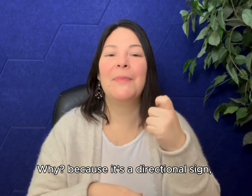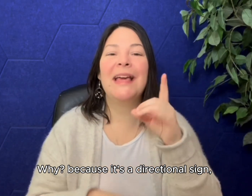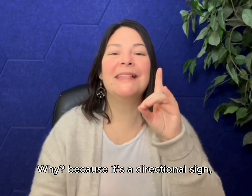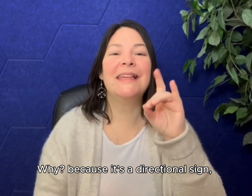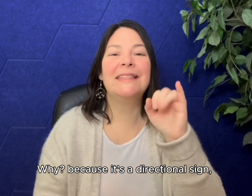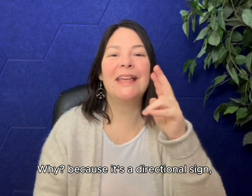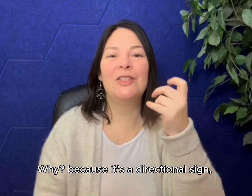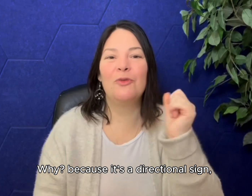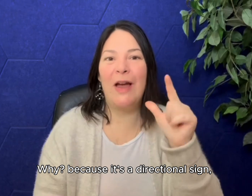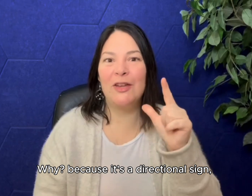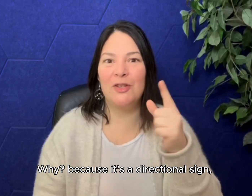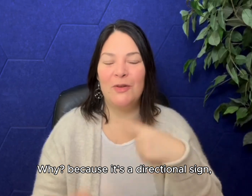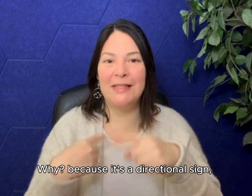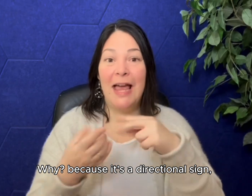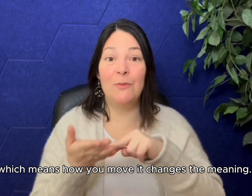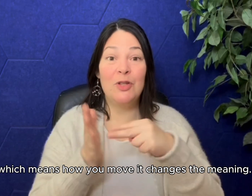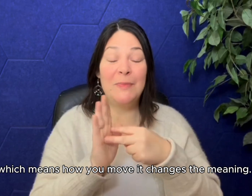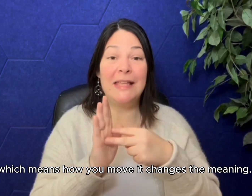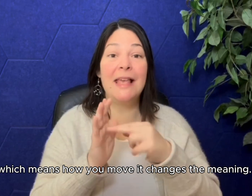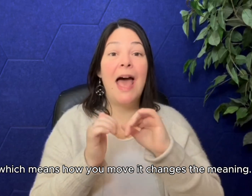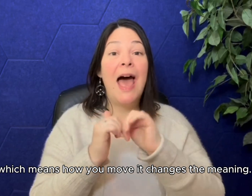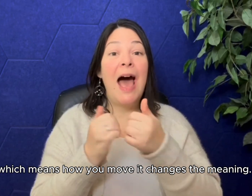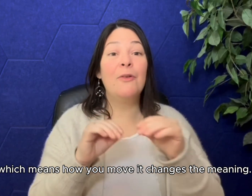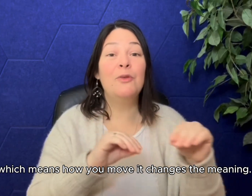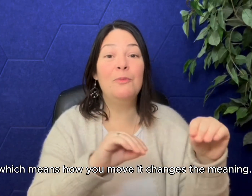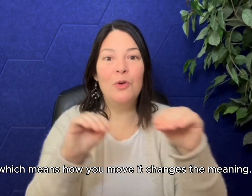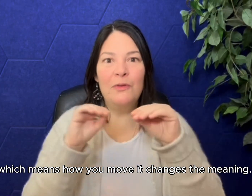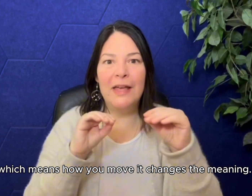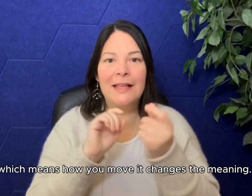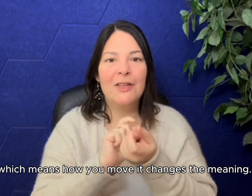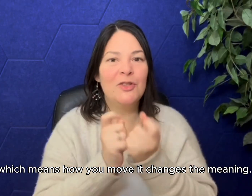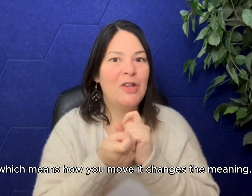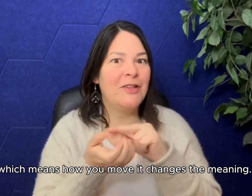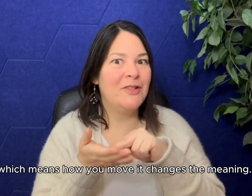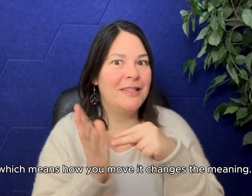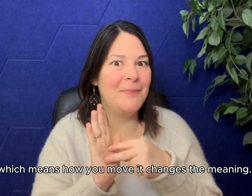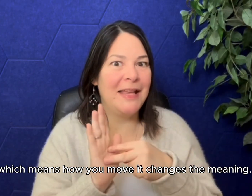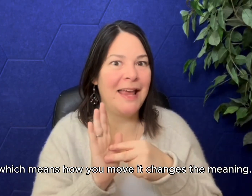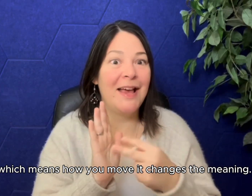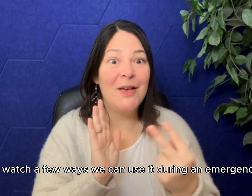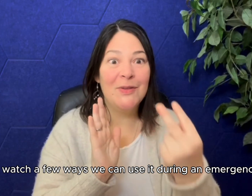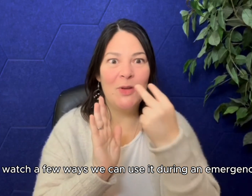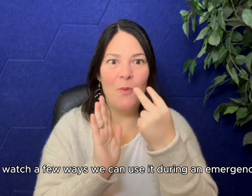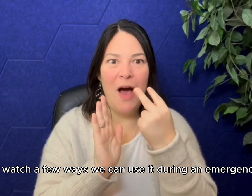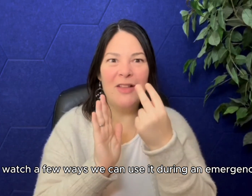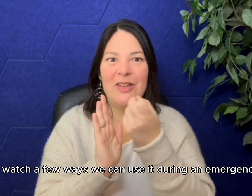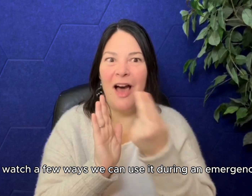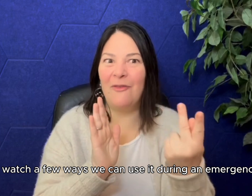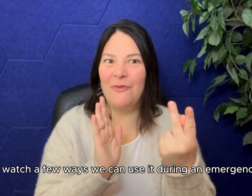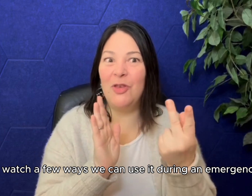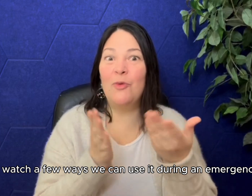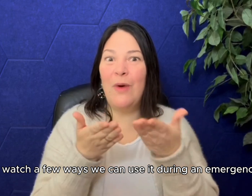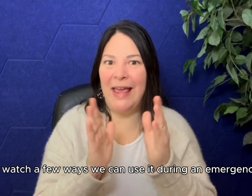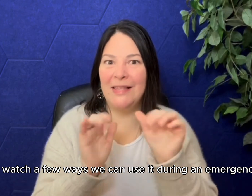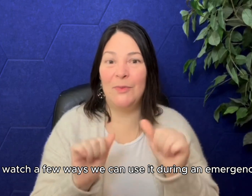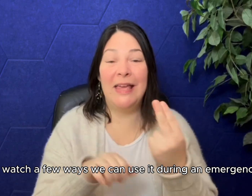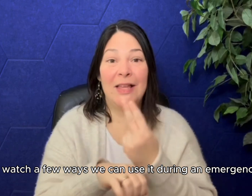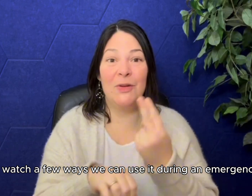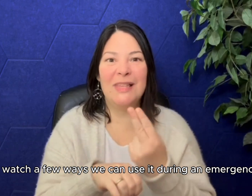Because it's a directional sign, which means how you move it changes the meaning. So watch a few ways we can use it